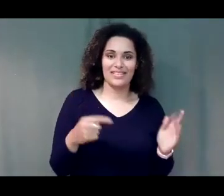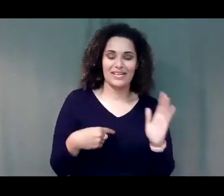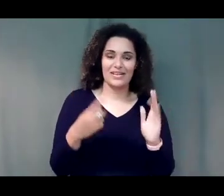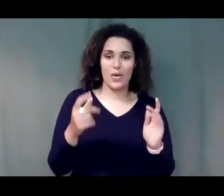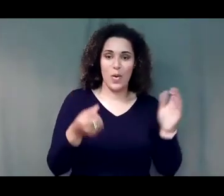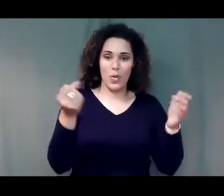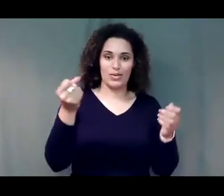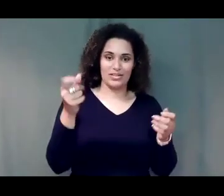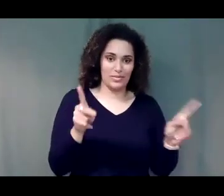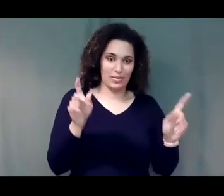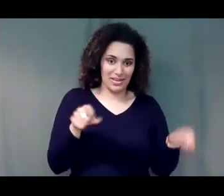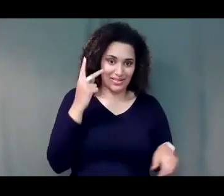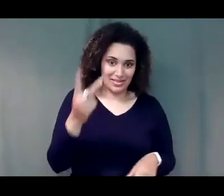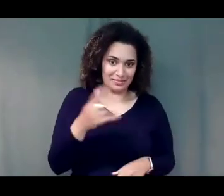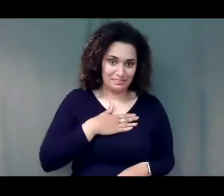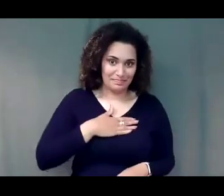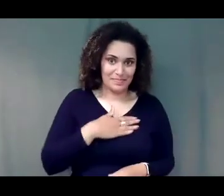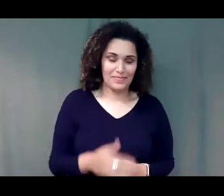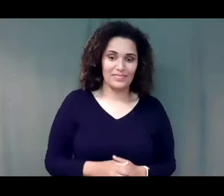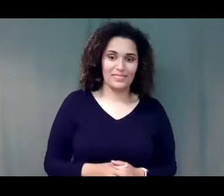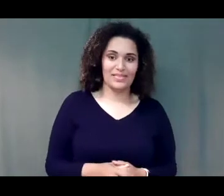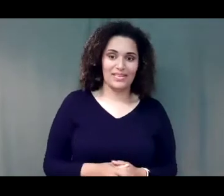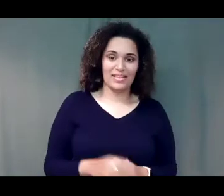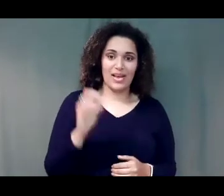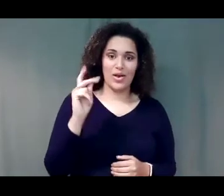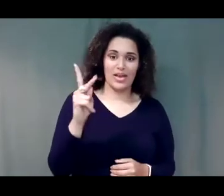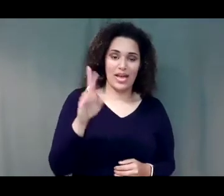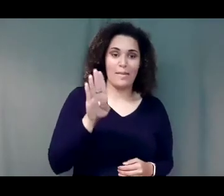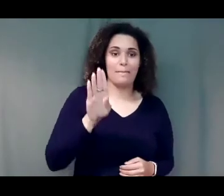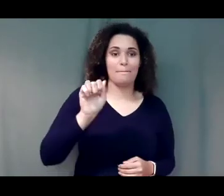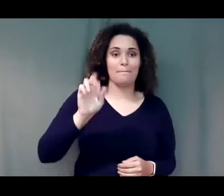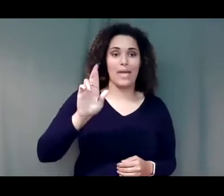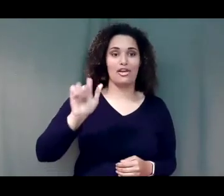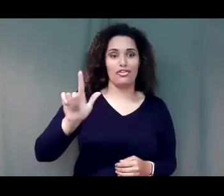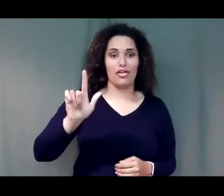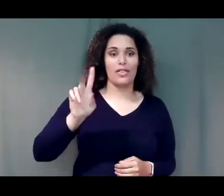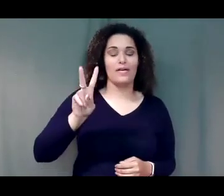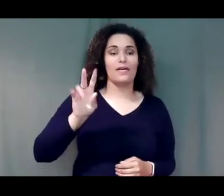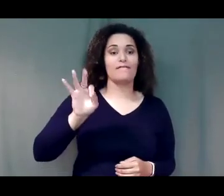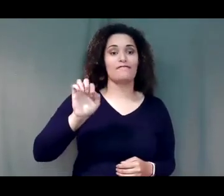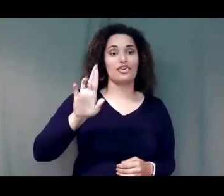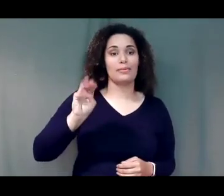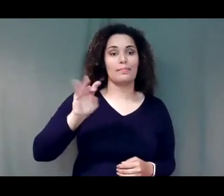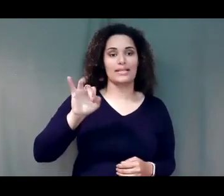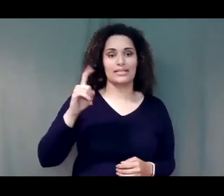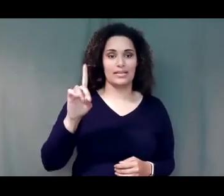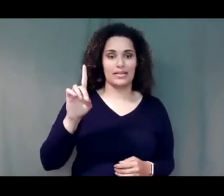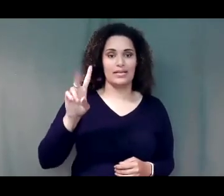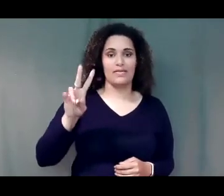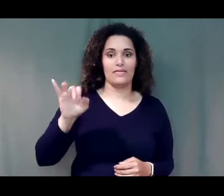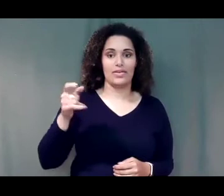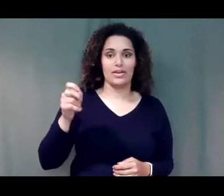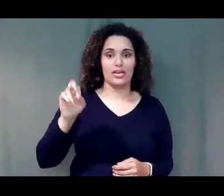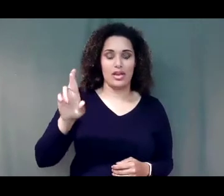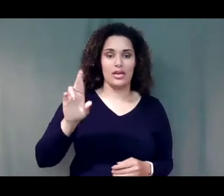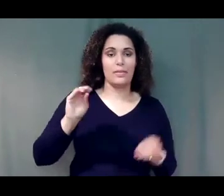see? So. All right, Barrel-Fermented Viognier. So we made Viognier, let's see, we planted the vines